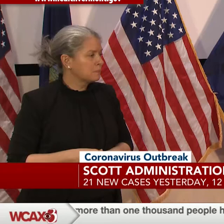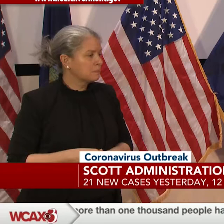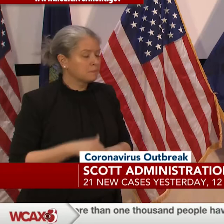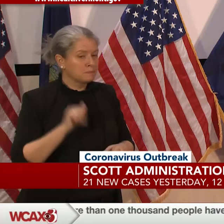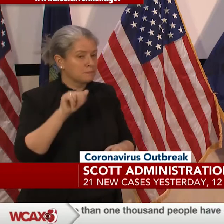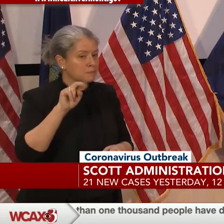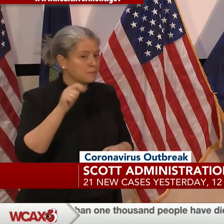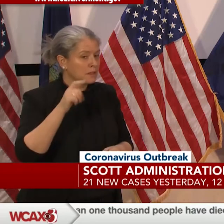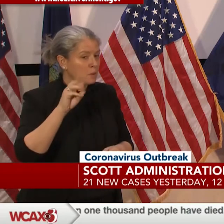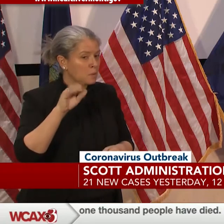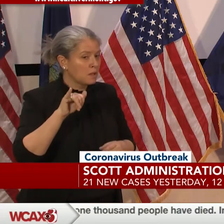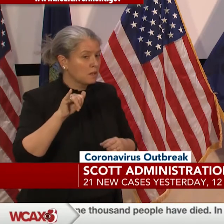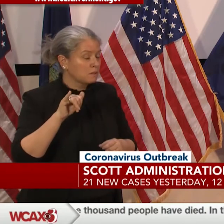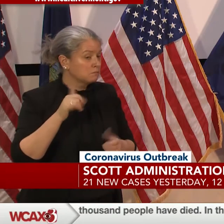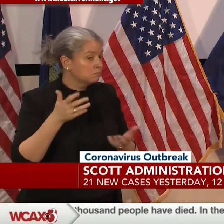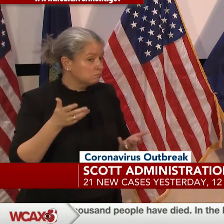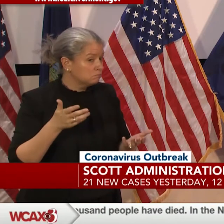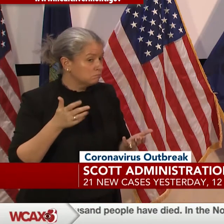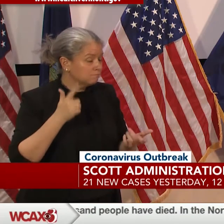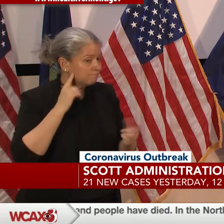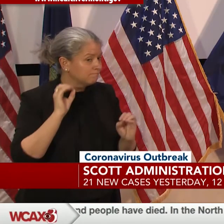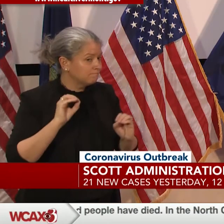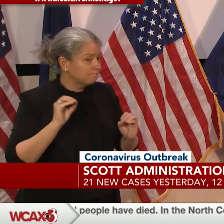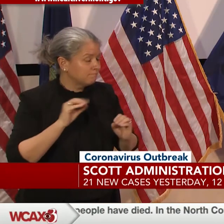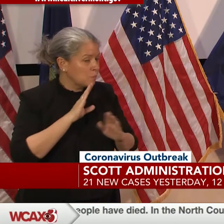Ann Galloway, star six to unmute.